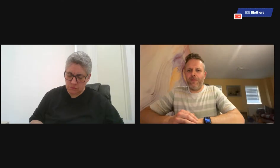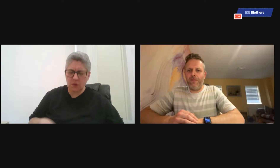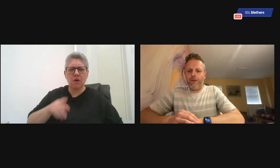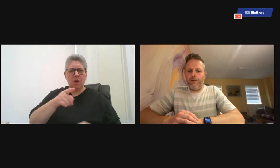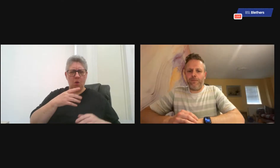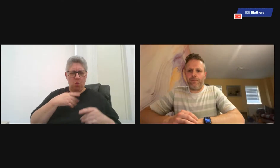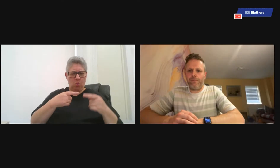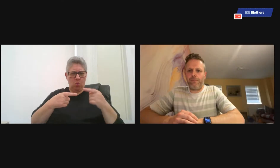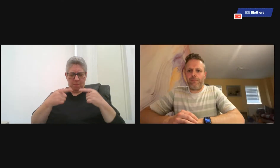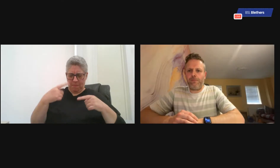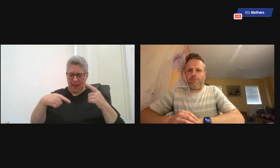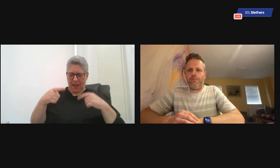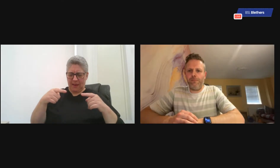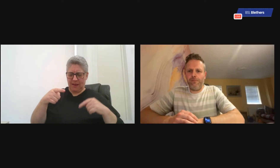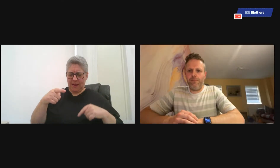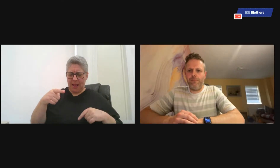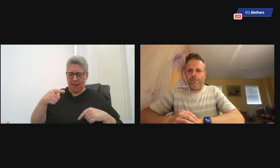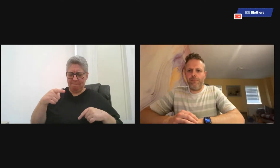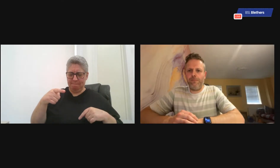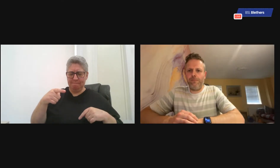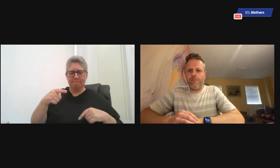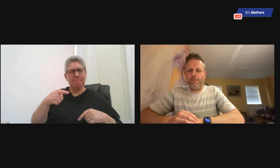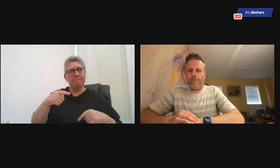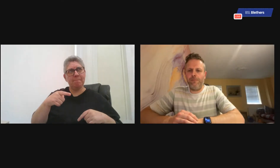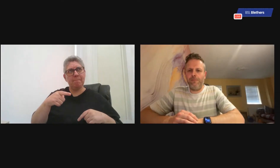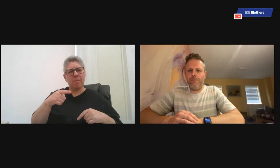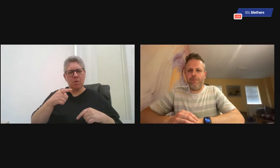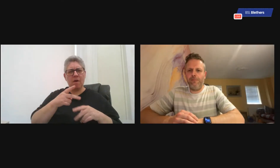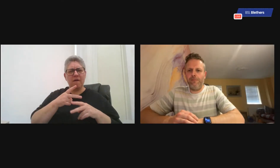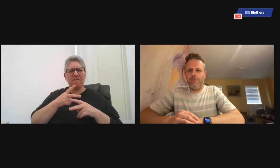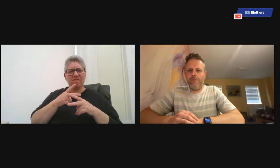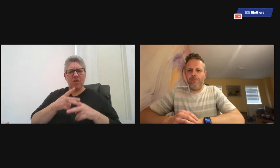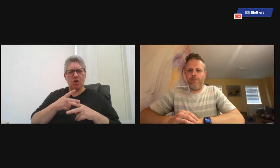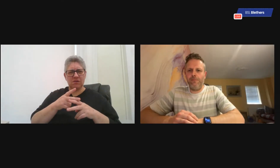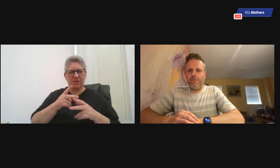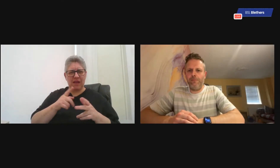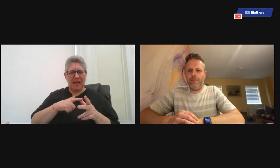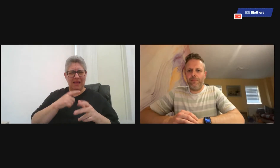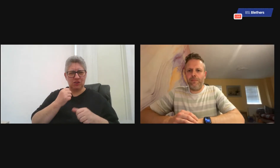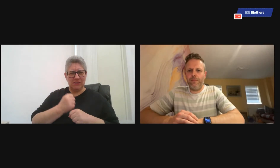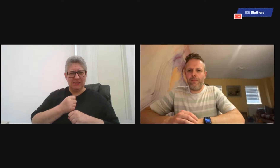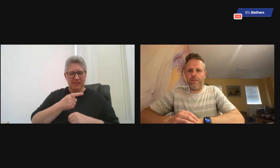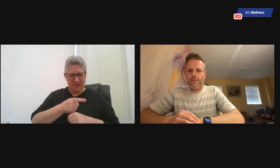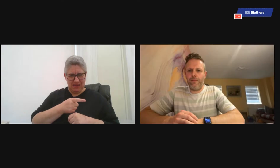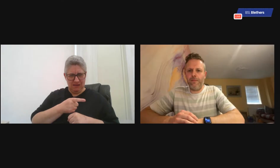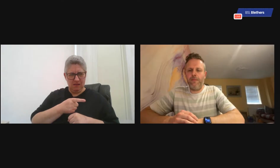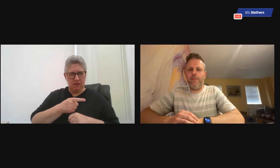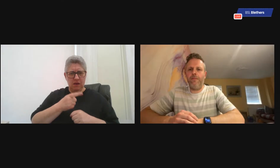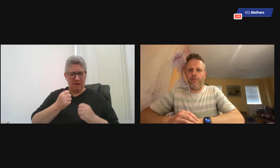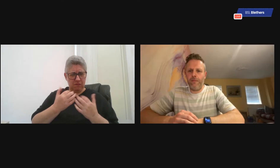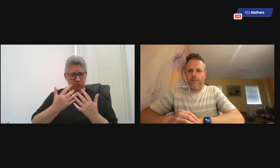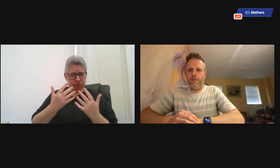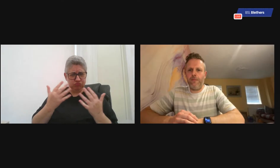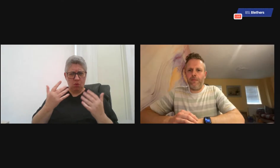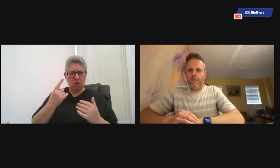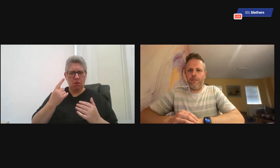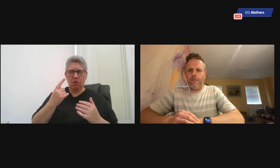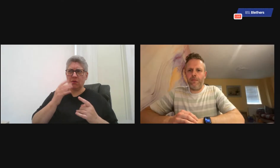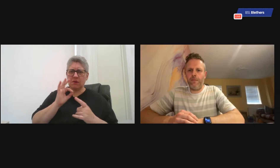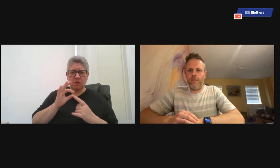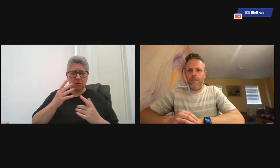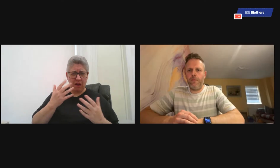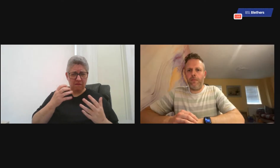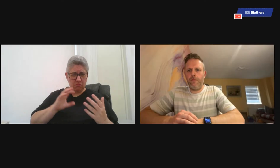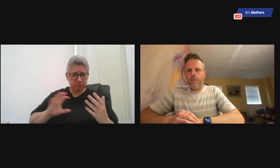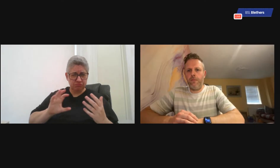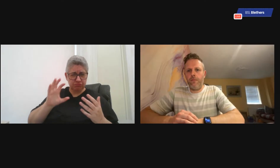of the questions here, Nathan. Could we go back a little bit in time and talk about that